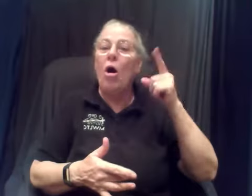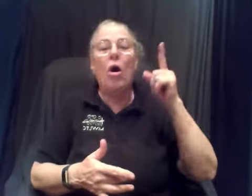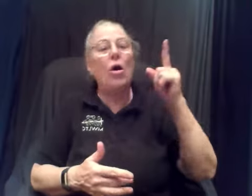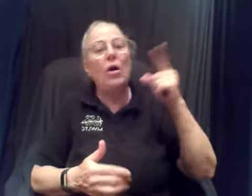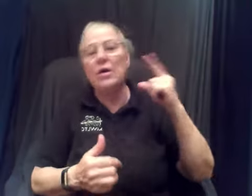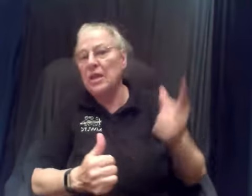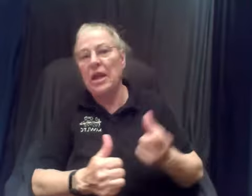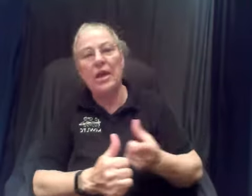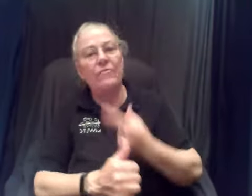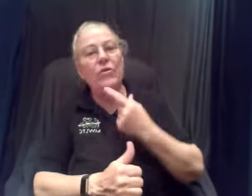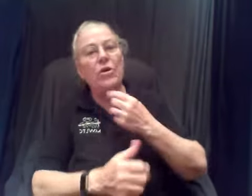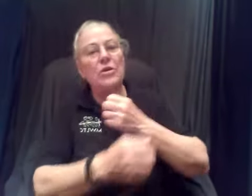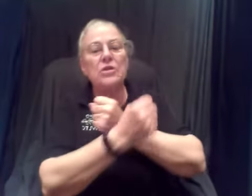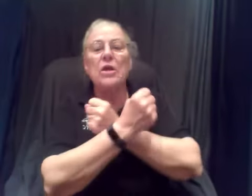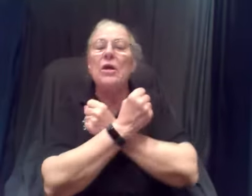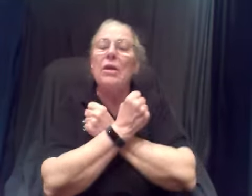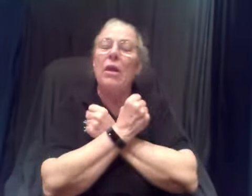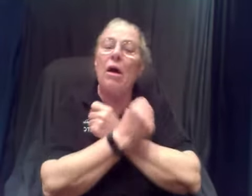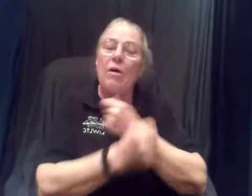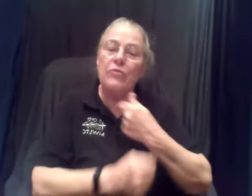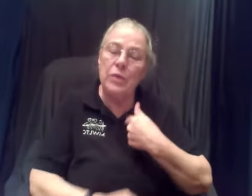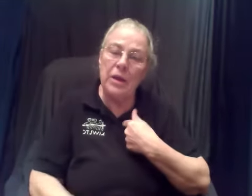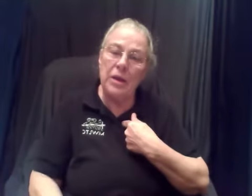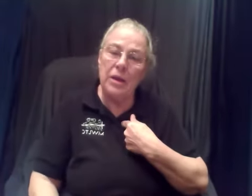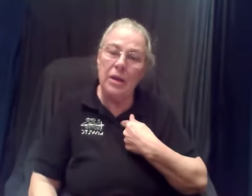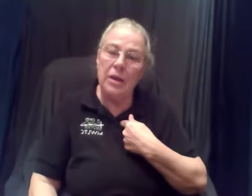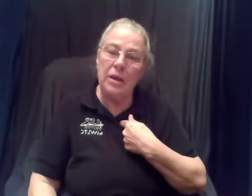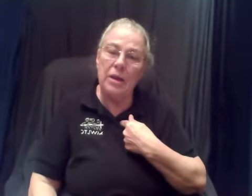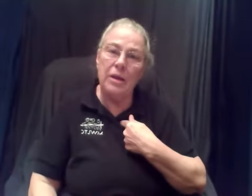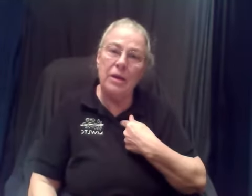because he first loved me.